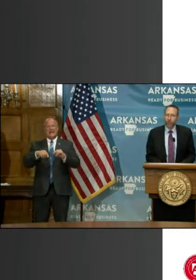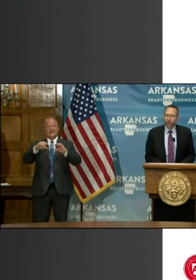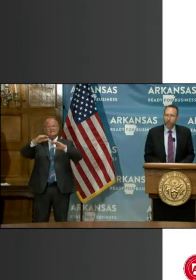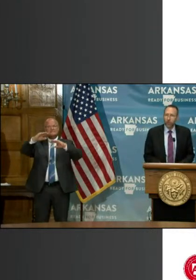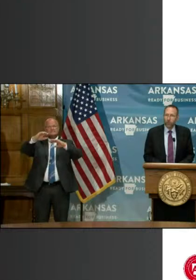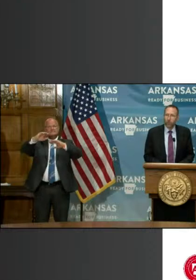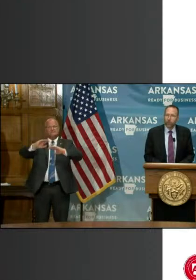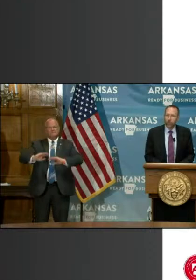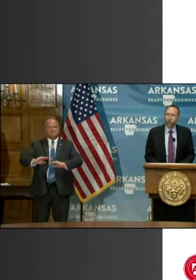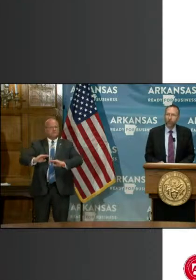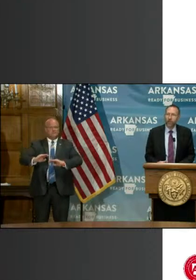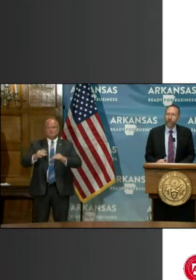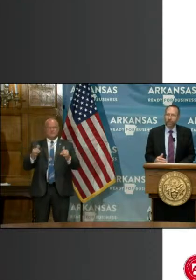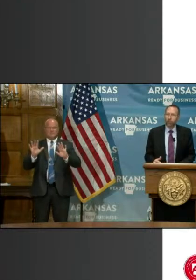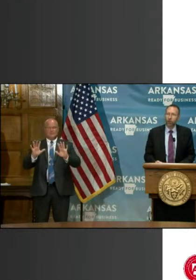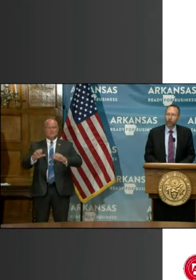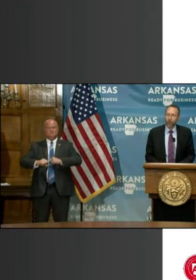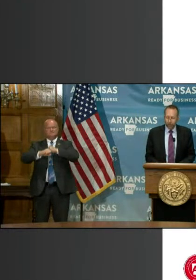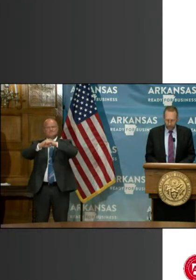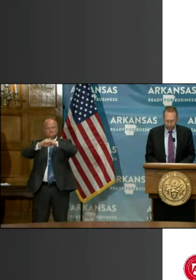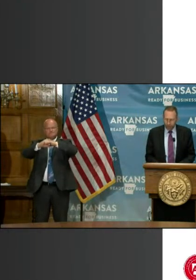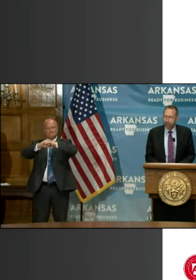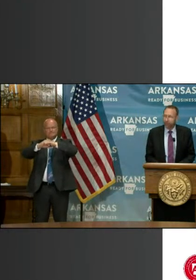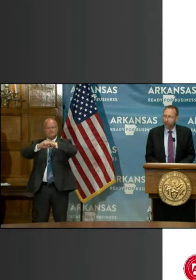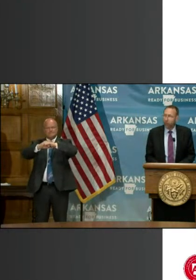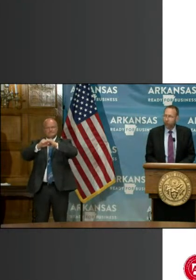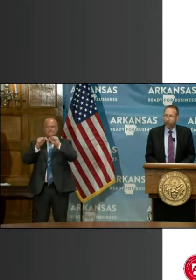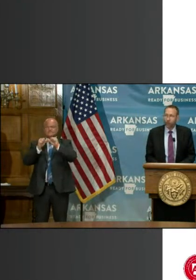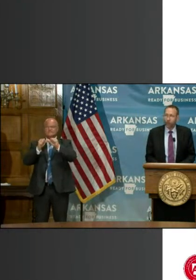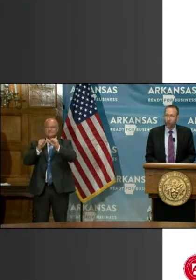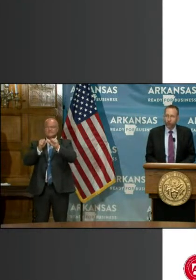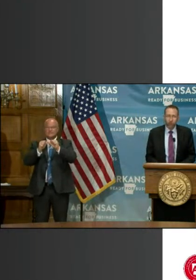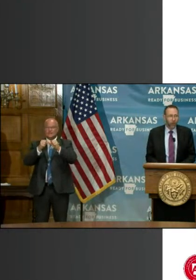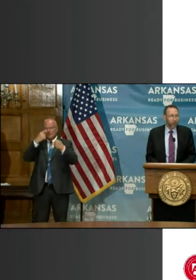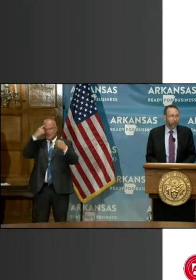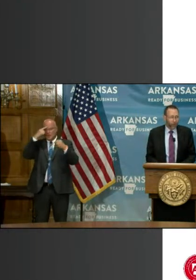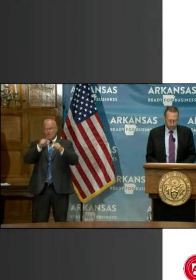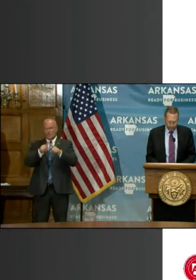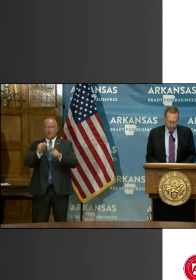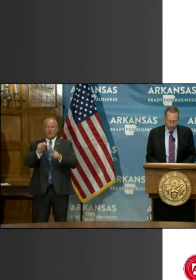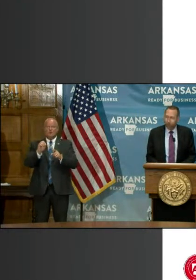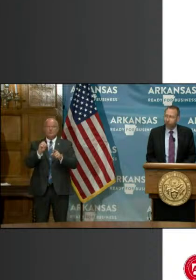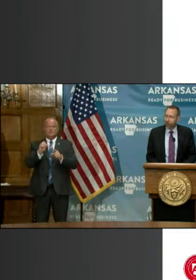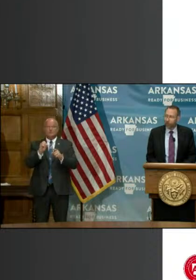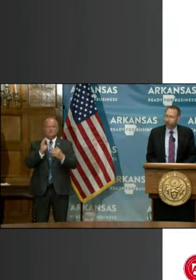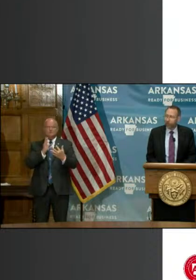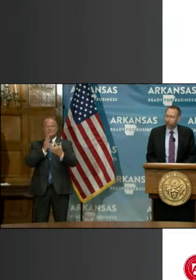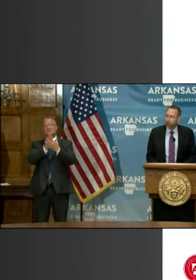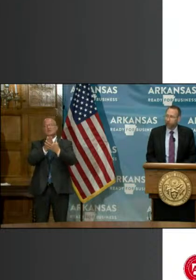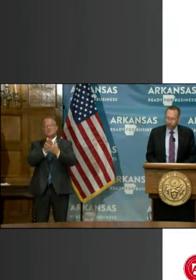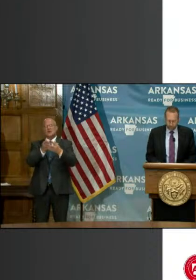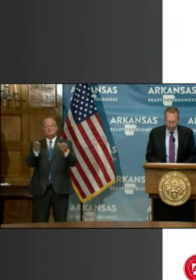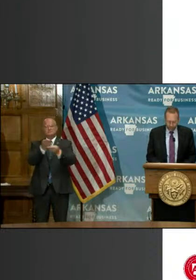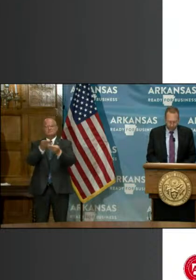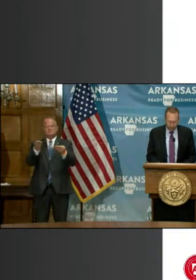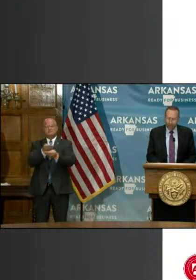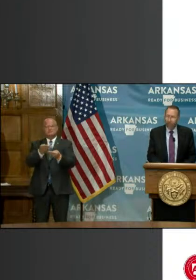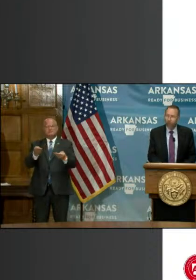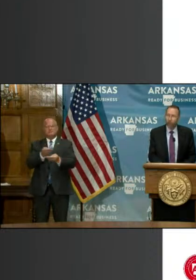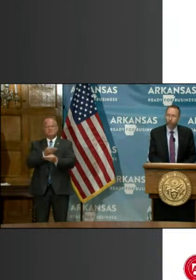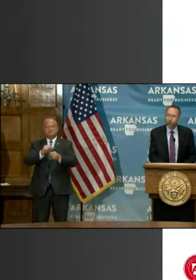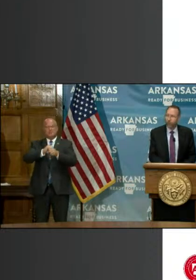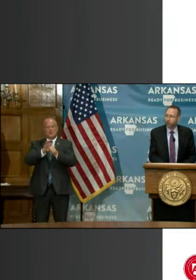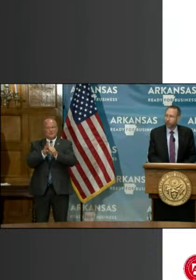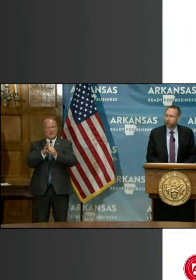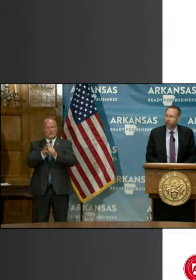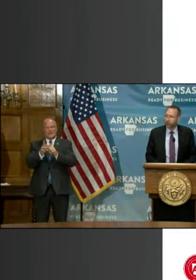down really anywhere in the state. We've got to keep on keeping on in order to interrupt the transmission of COVID-19,